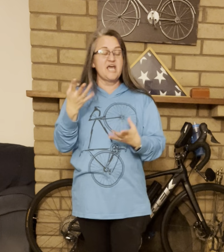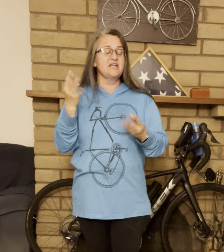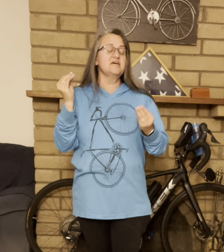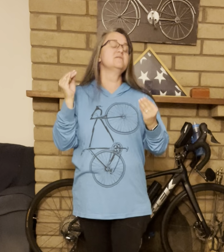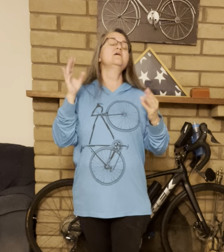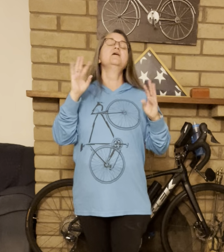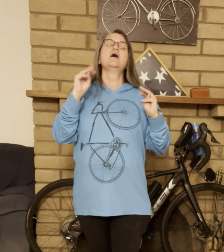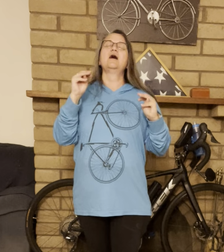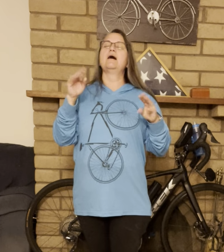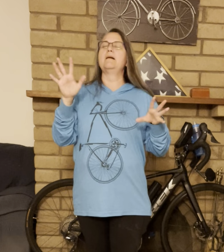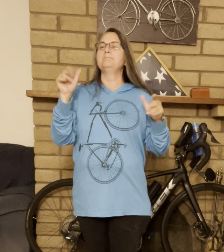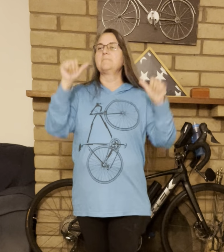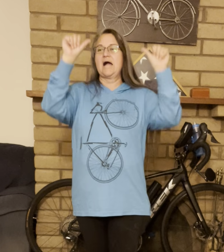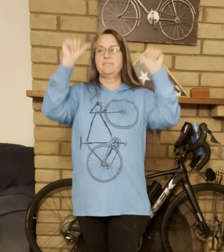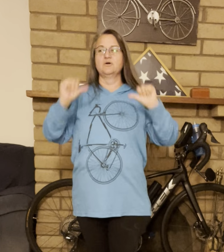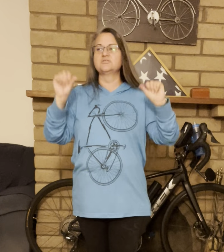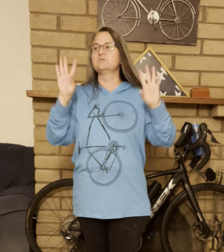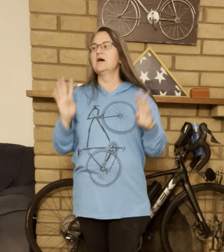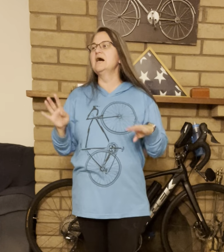it. I post them up.